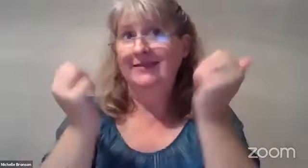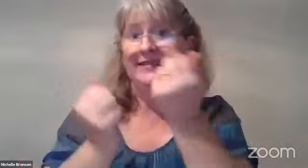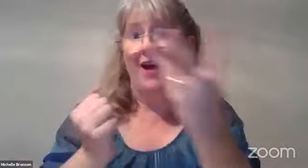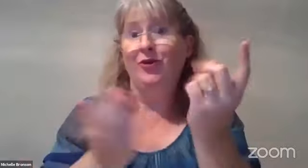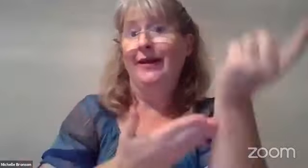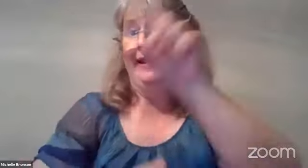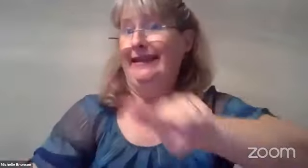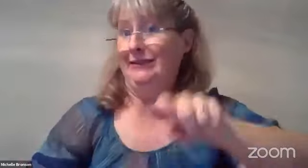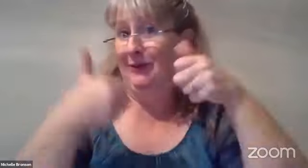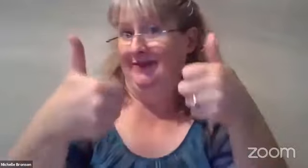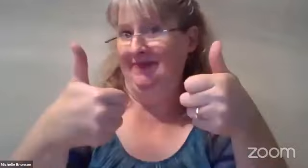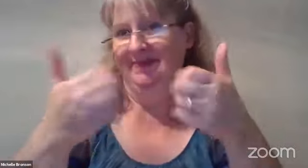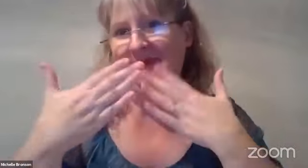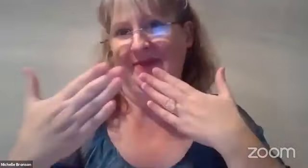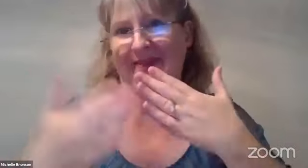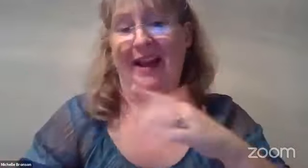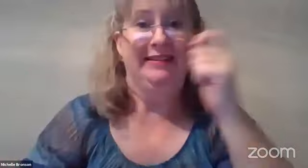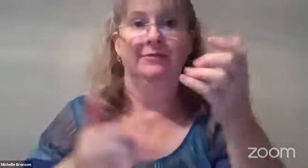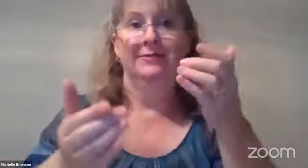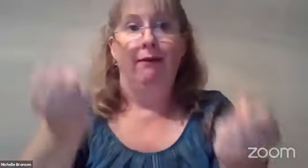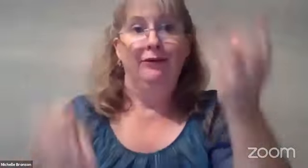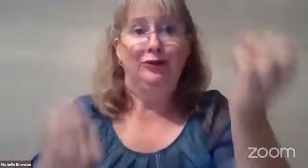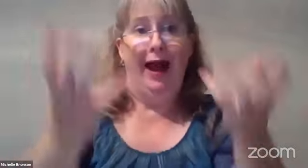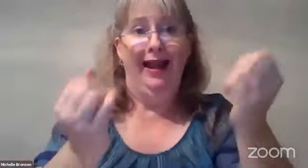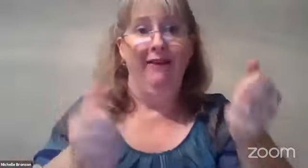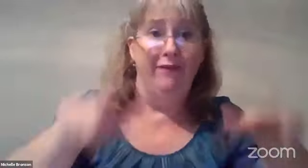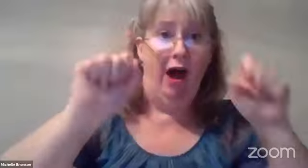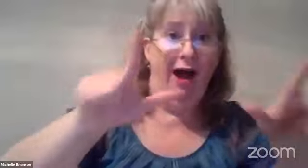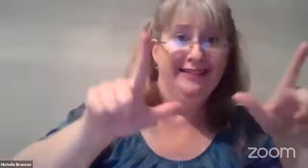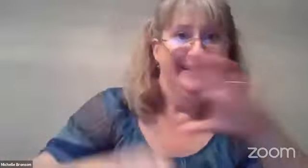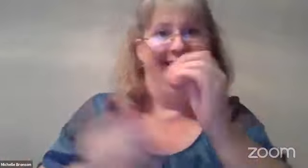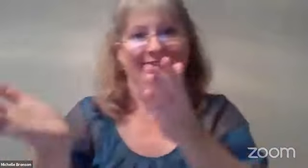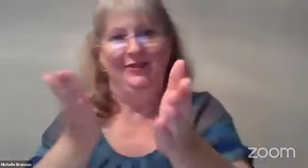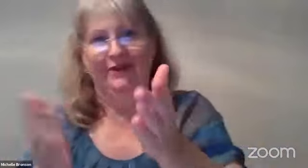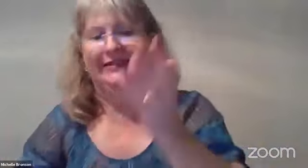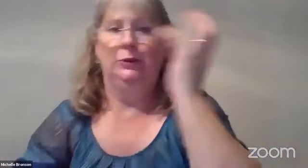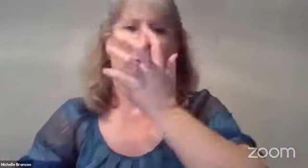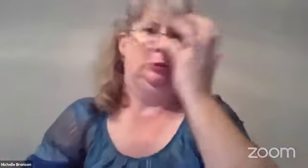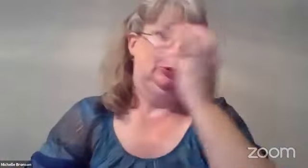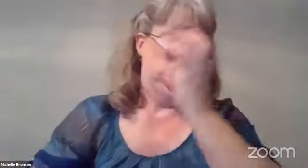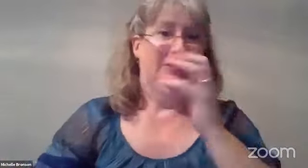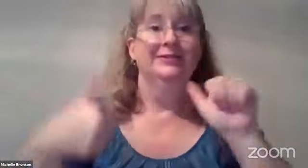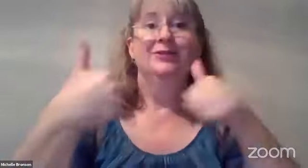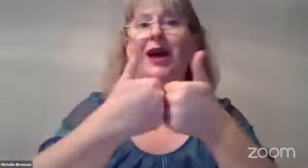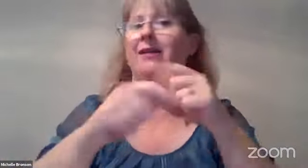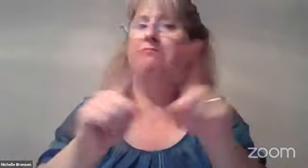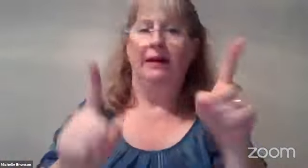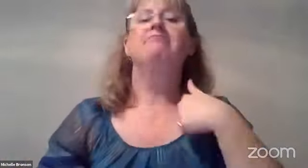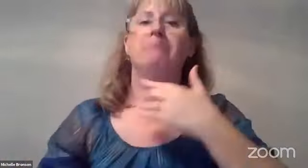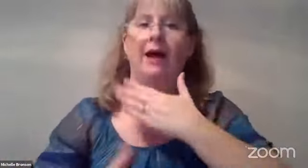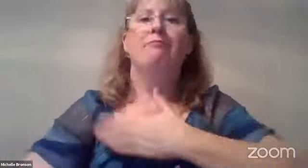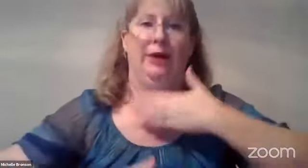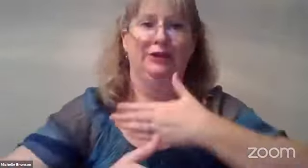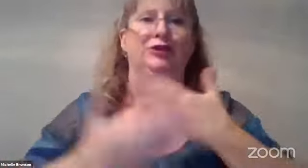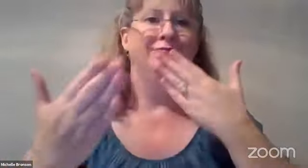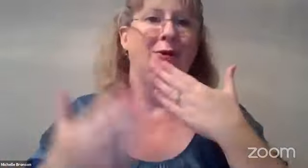the public, hopefully in the next few days. We are juggling making those vlogs and providing services at the same time. So it has been a